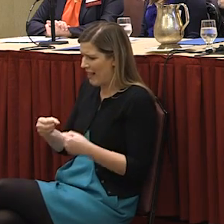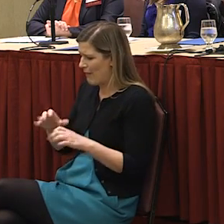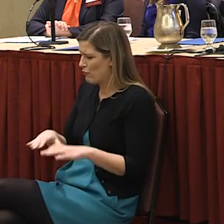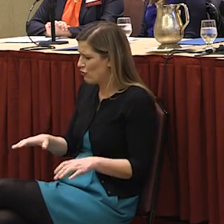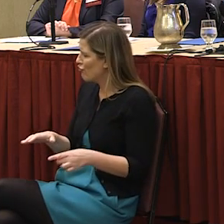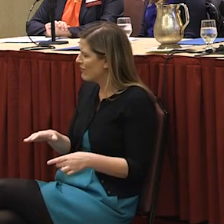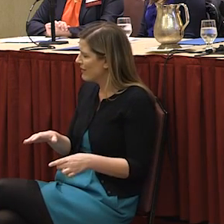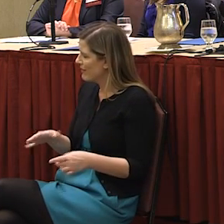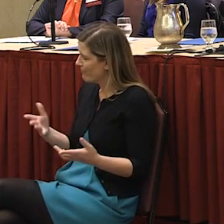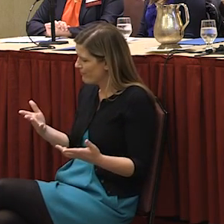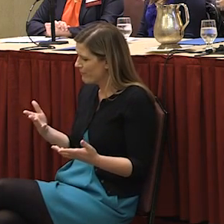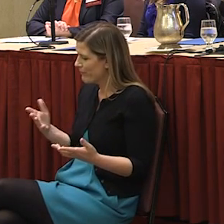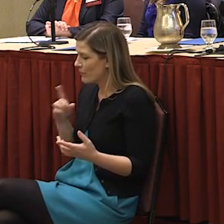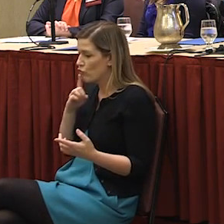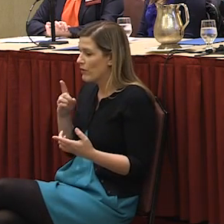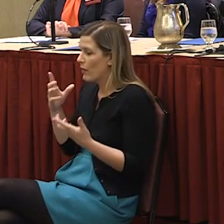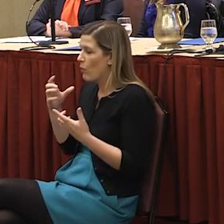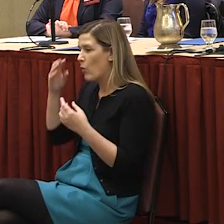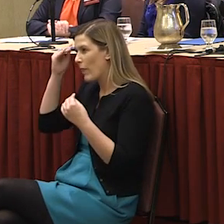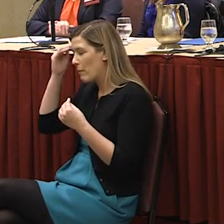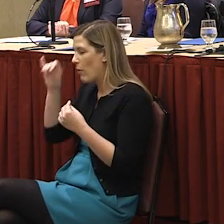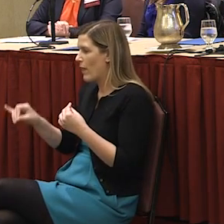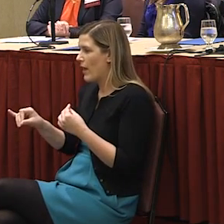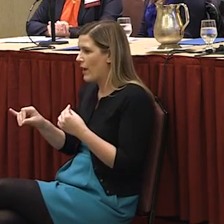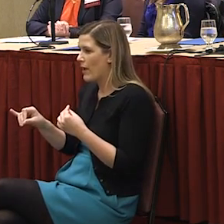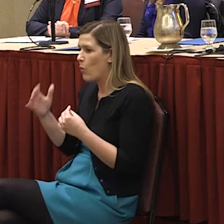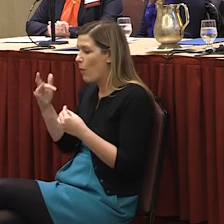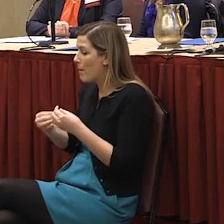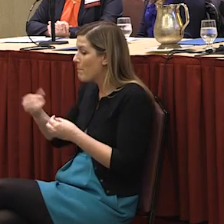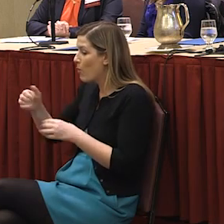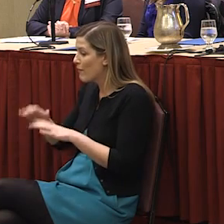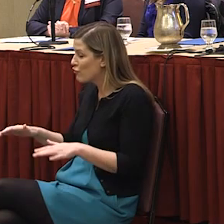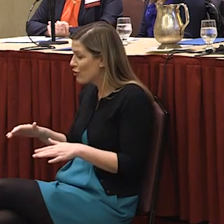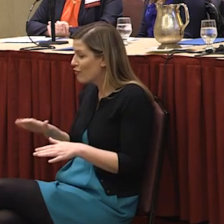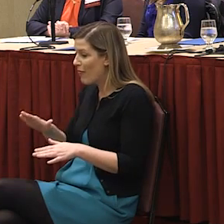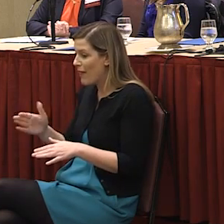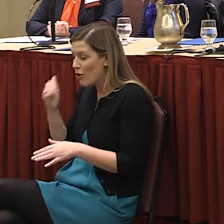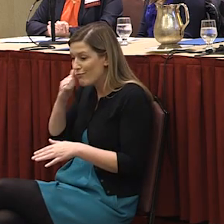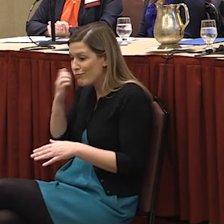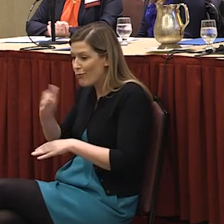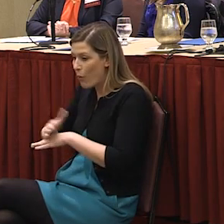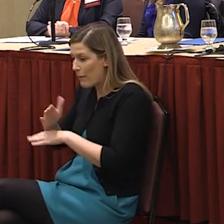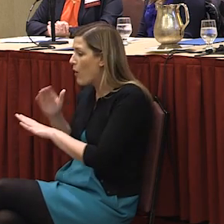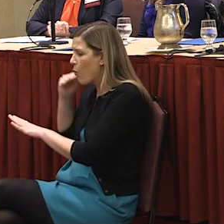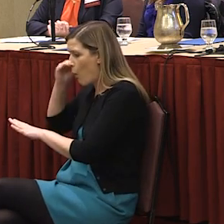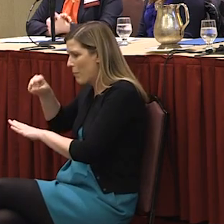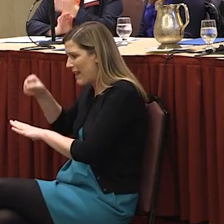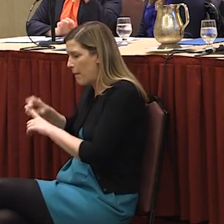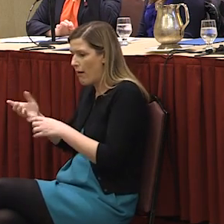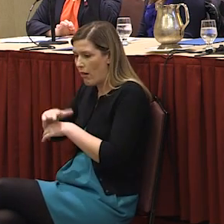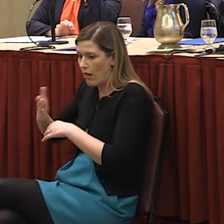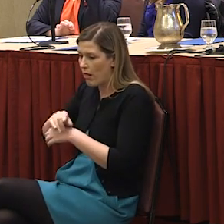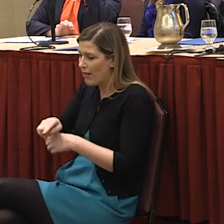the core cities. So really want to kind of think about that, because most of our children spend most of the time, besides home, in the